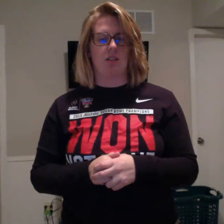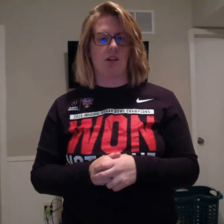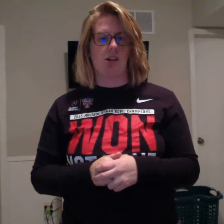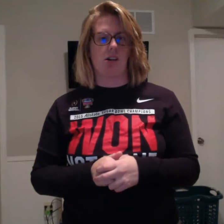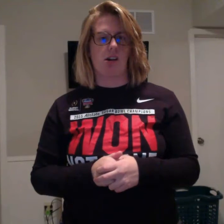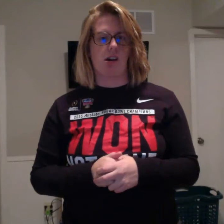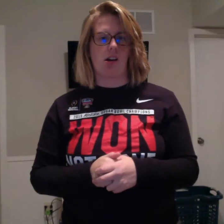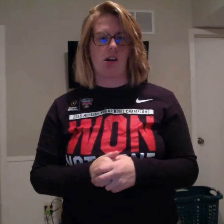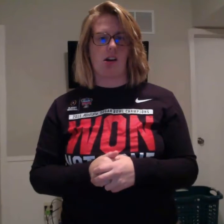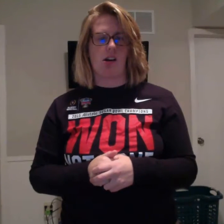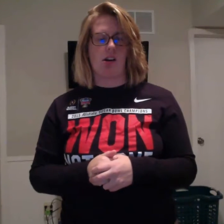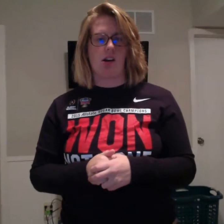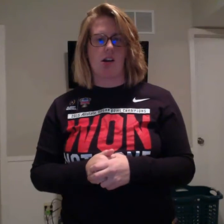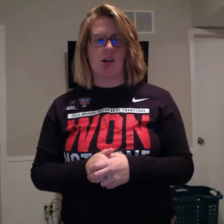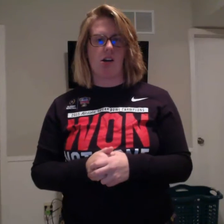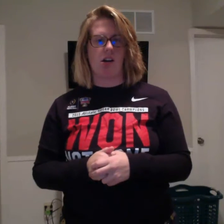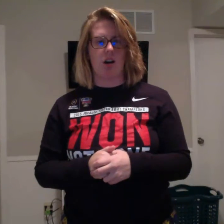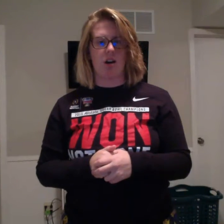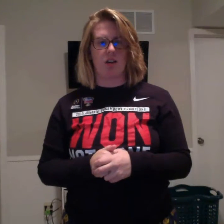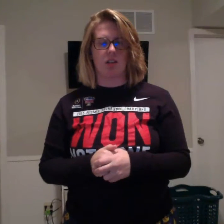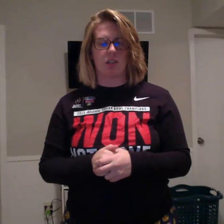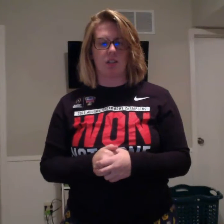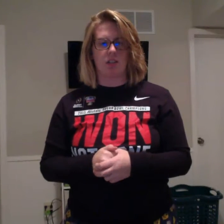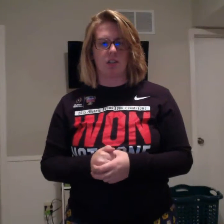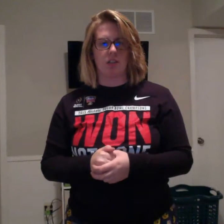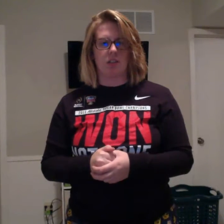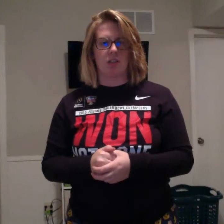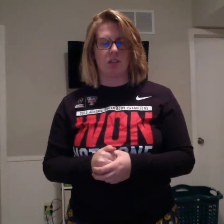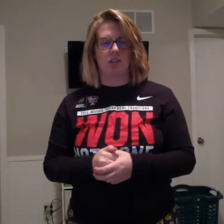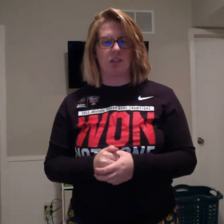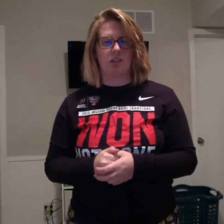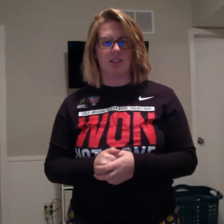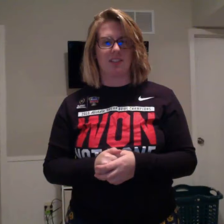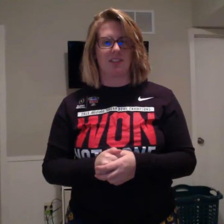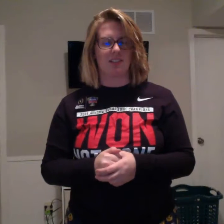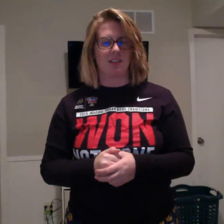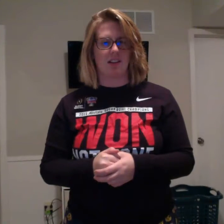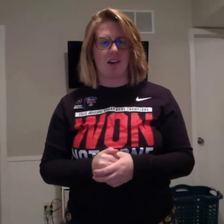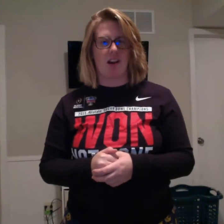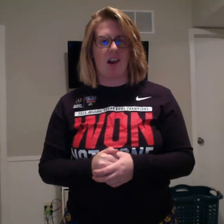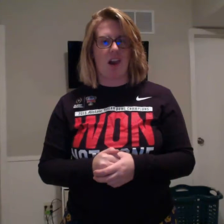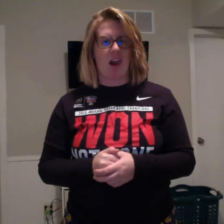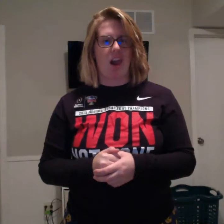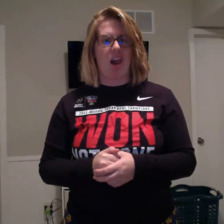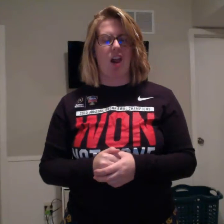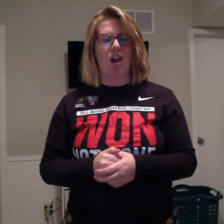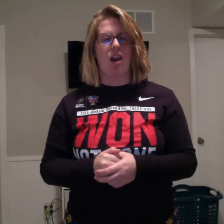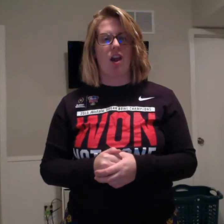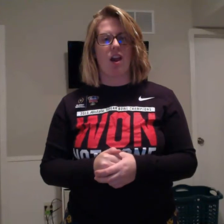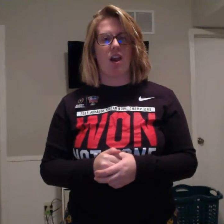gets. This expansion of the originally inherited gene means that a child of a parent with